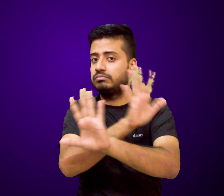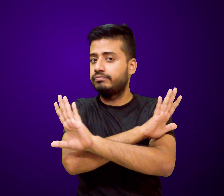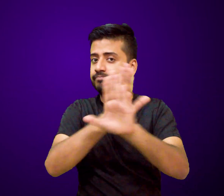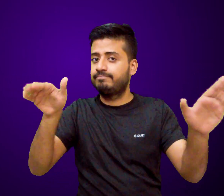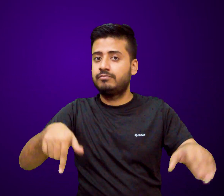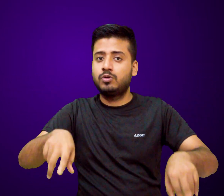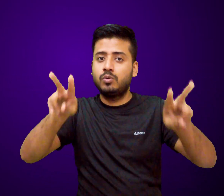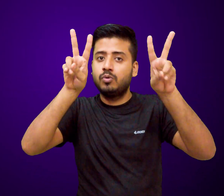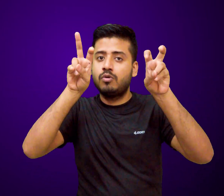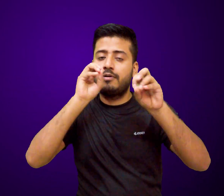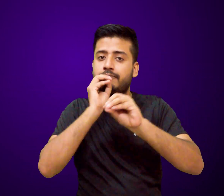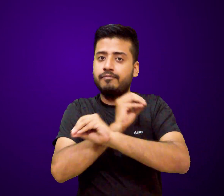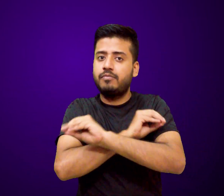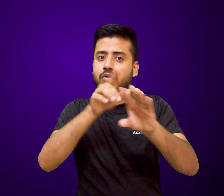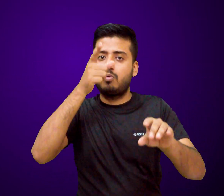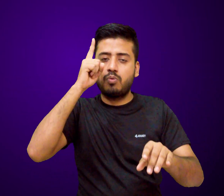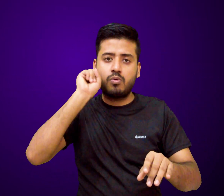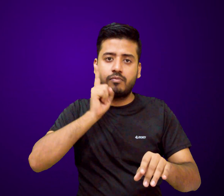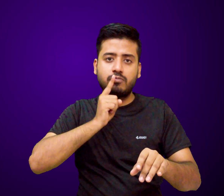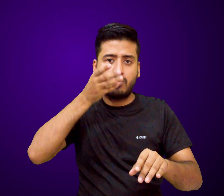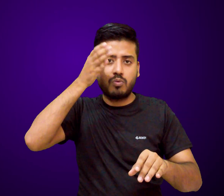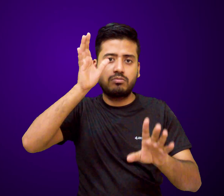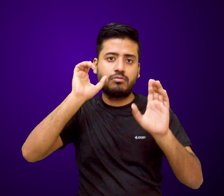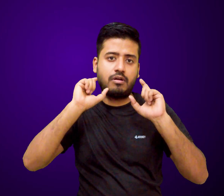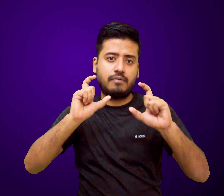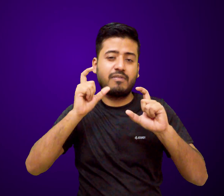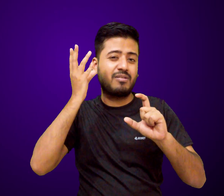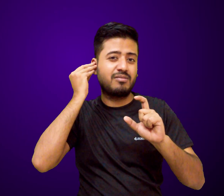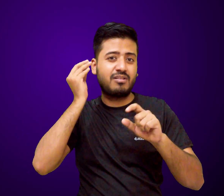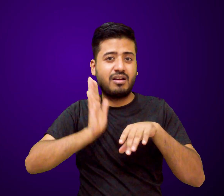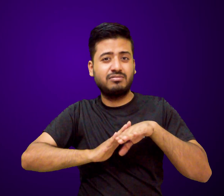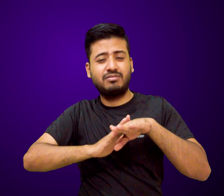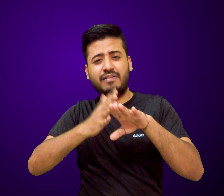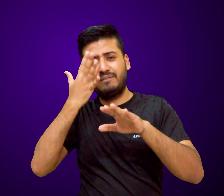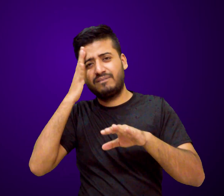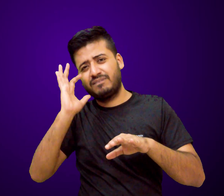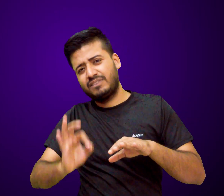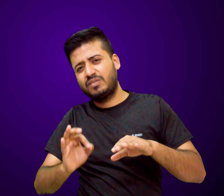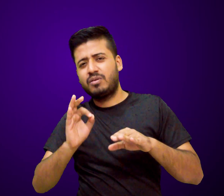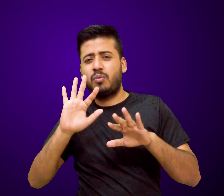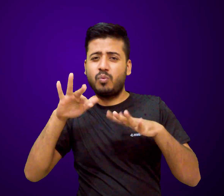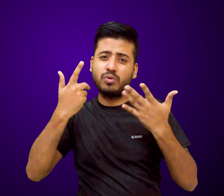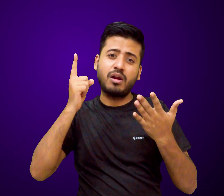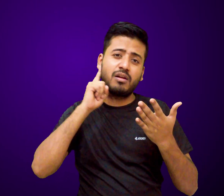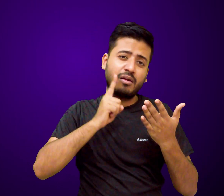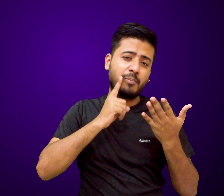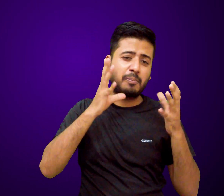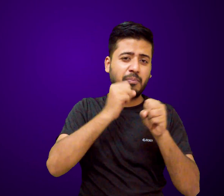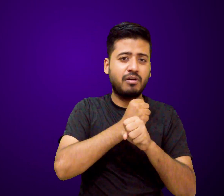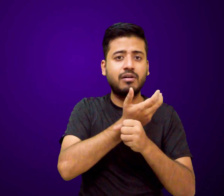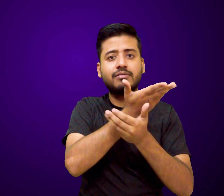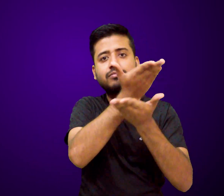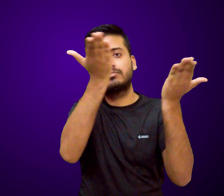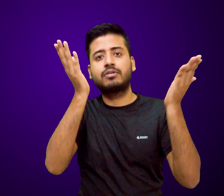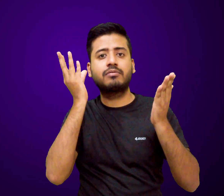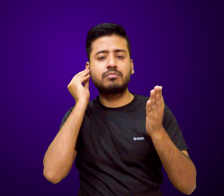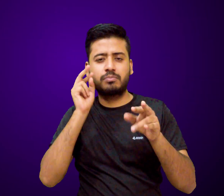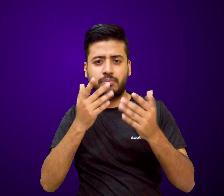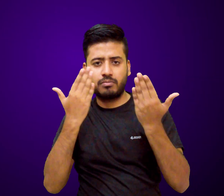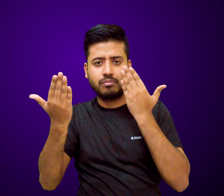potatoes contain higher levels of solanine, a naturally occurring glycoalkaloid. Toxicity. Solanine is toxic